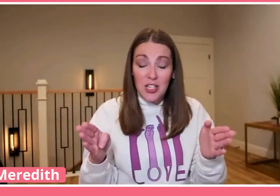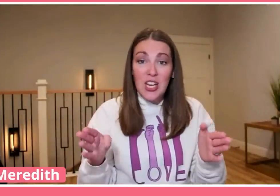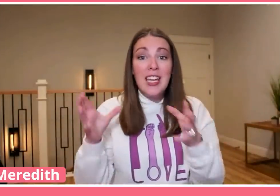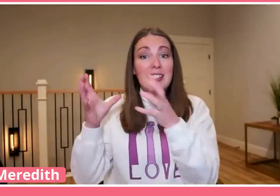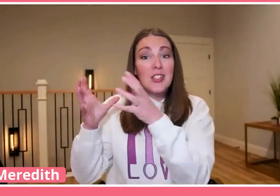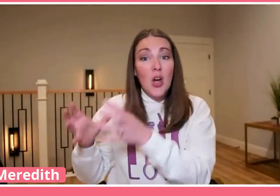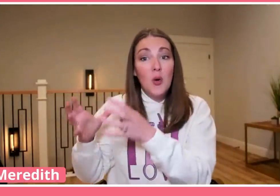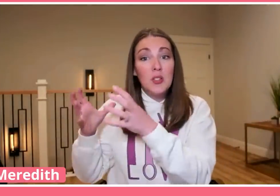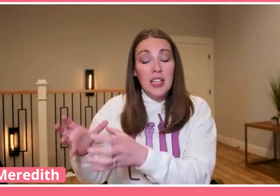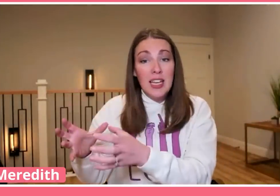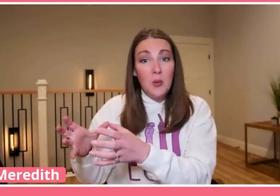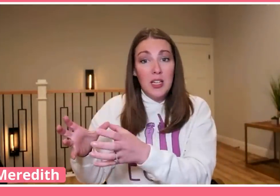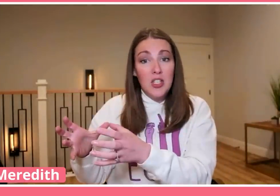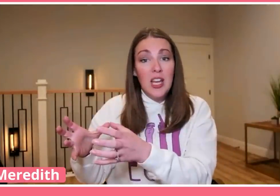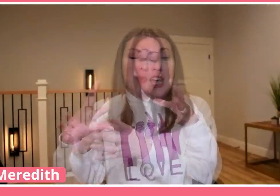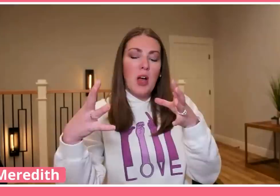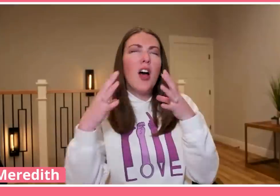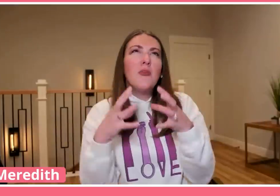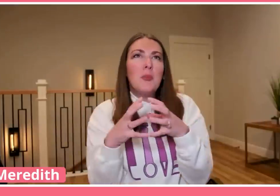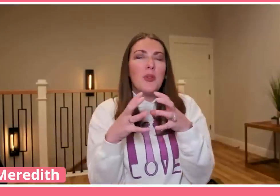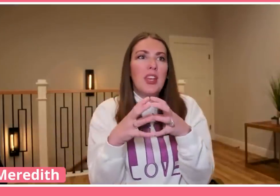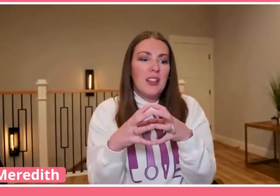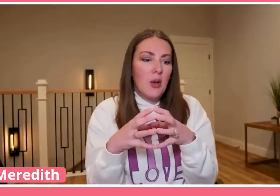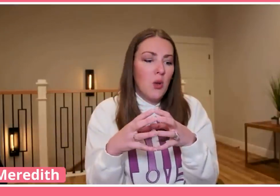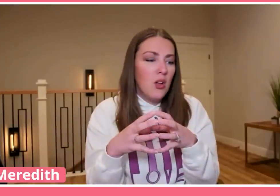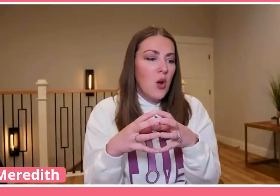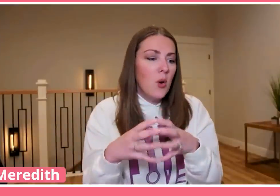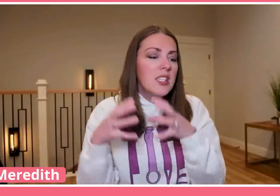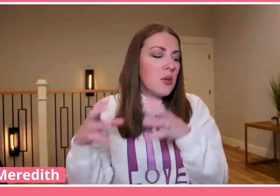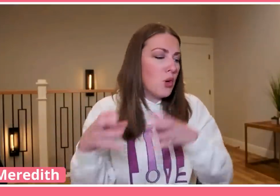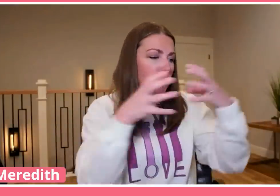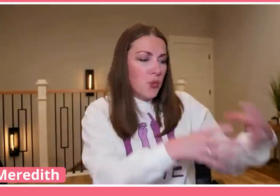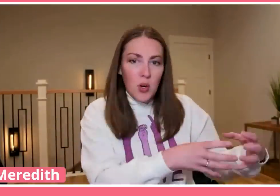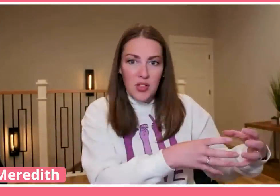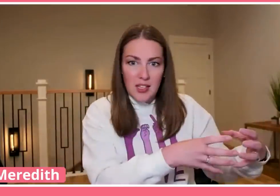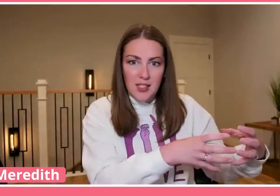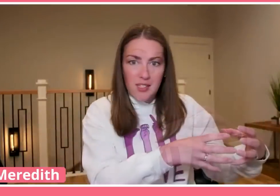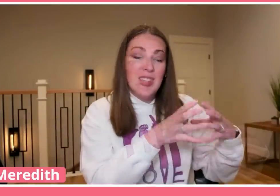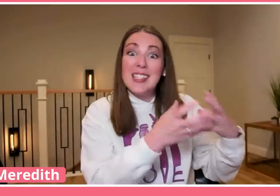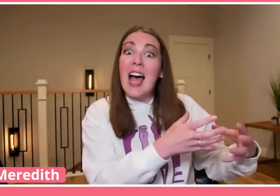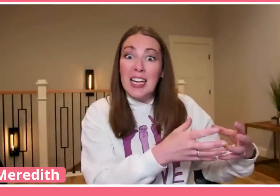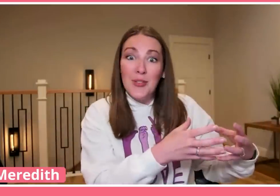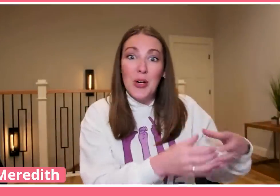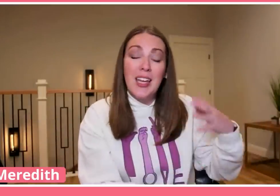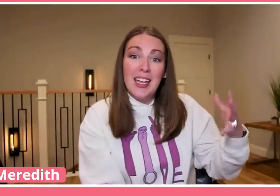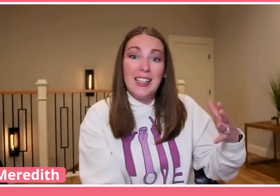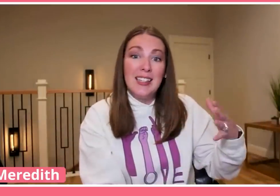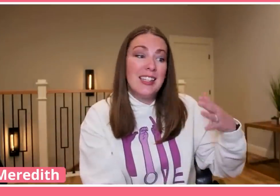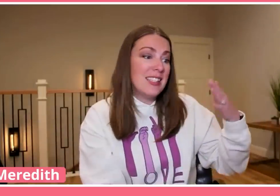It's its own language. A lot of people think like, well, what is the word for this, the sign for it in this